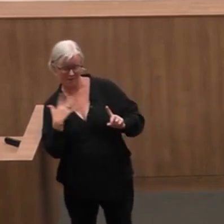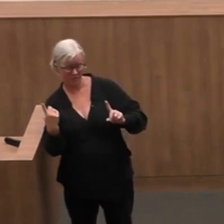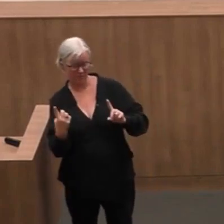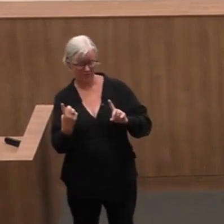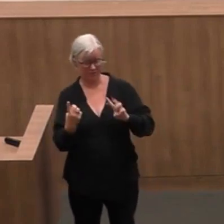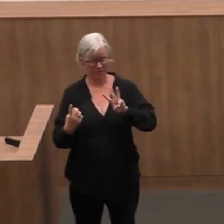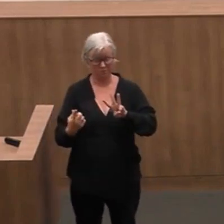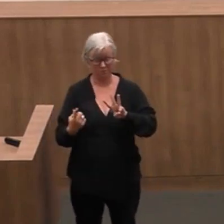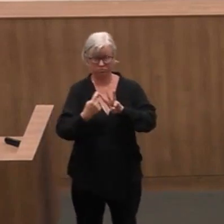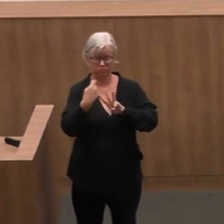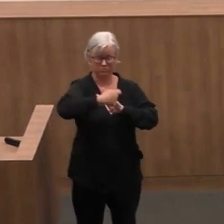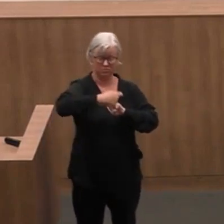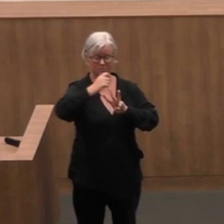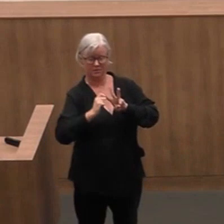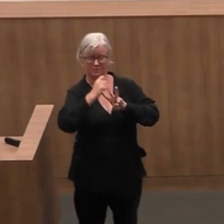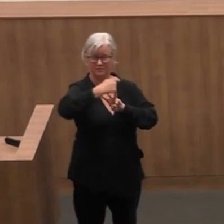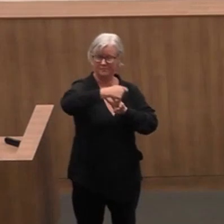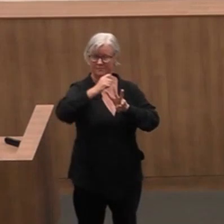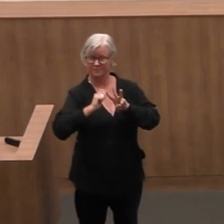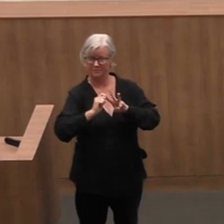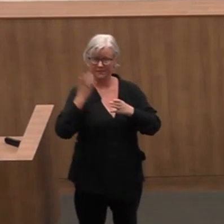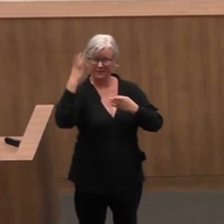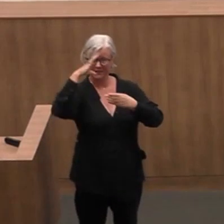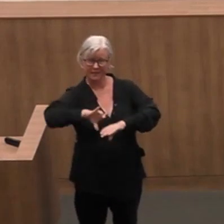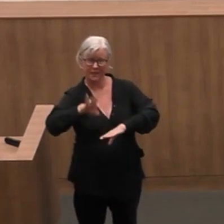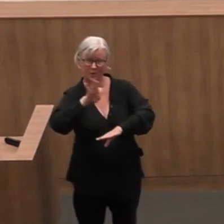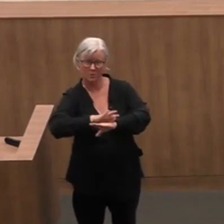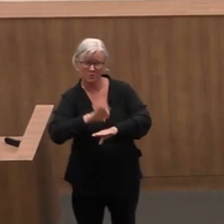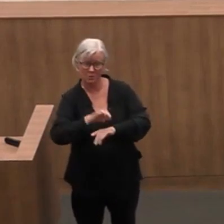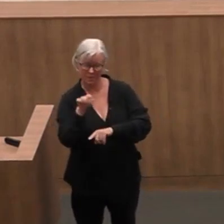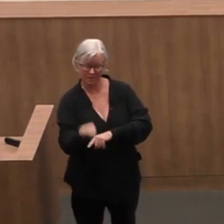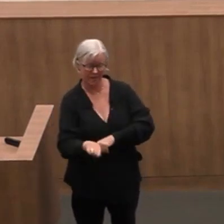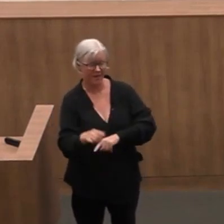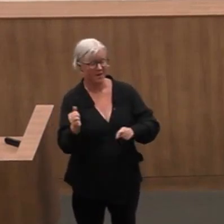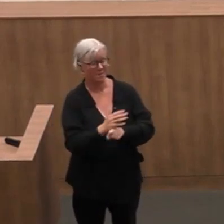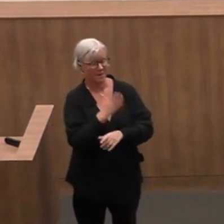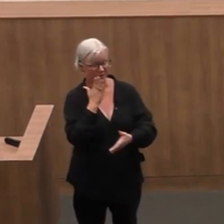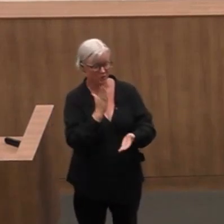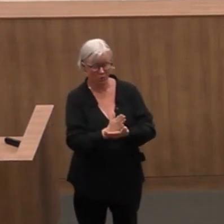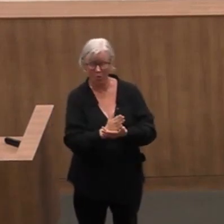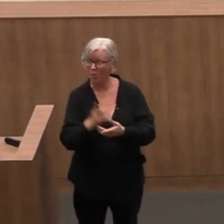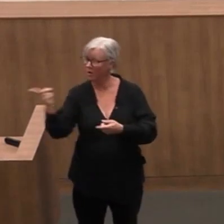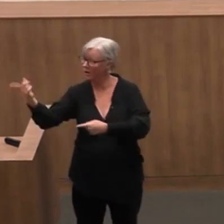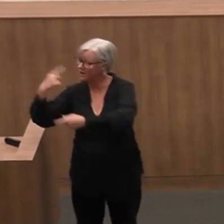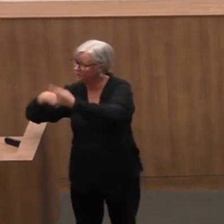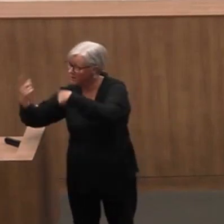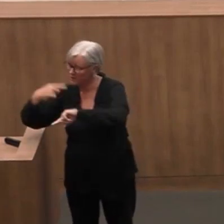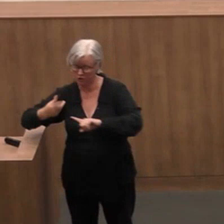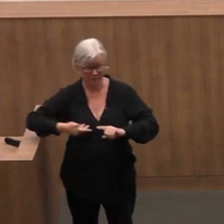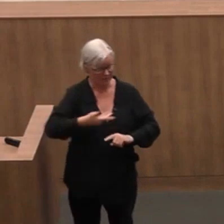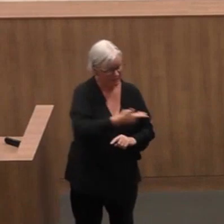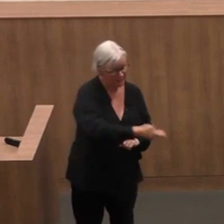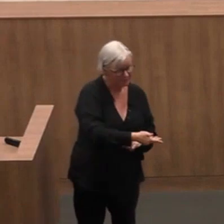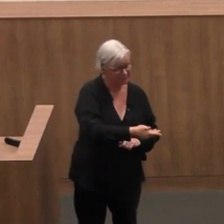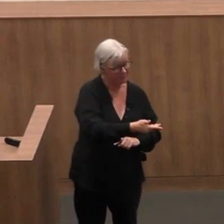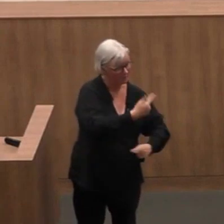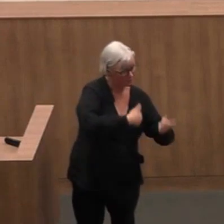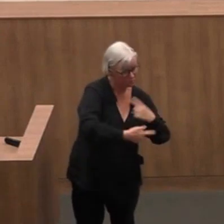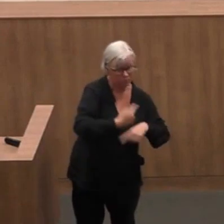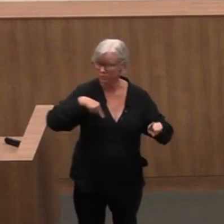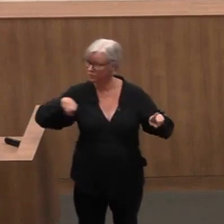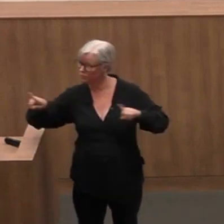would alternate days of being at the hospital with Sam to ensure that good information is passed between the nurses and the